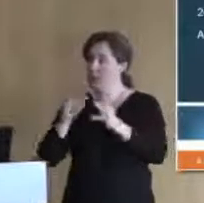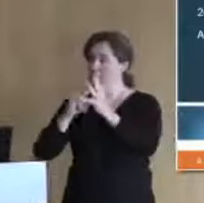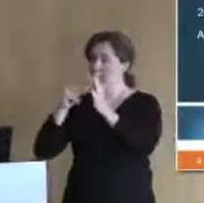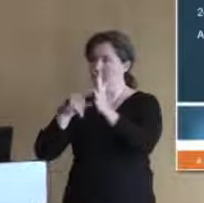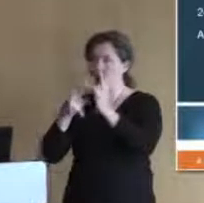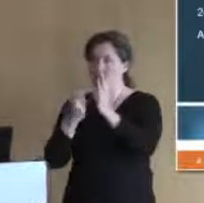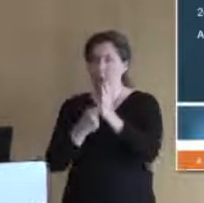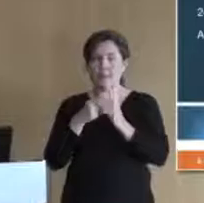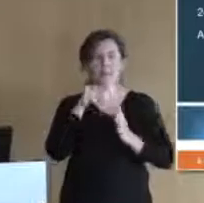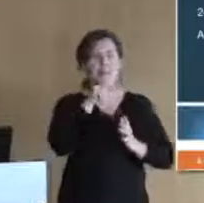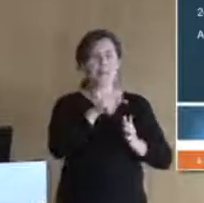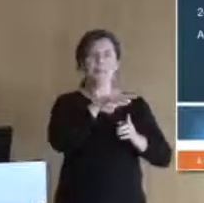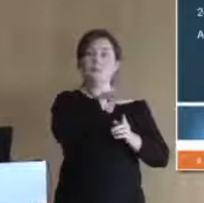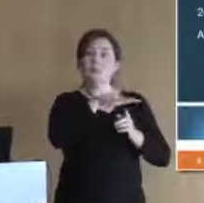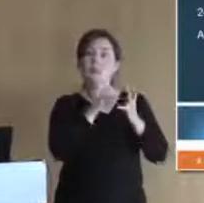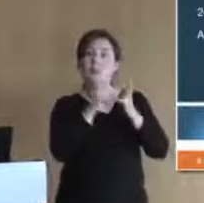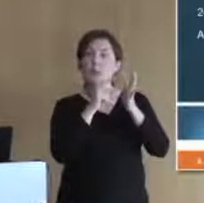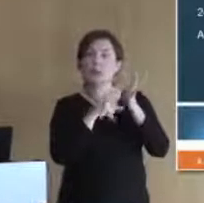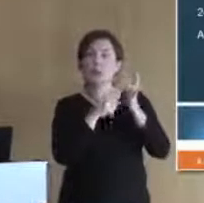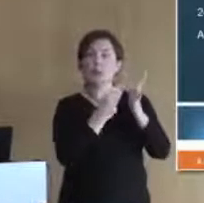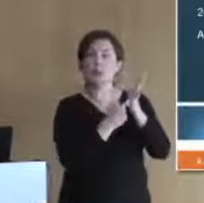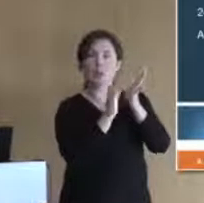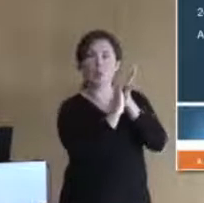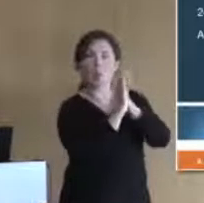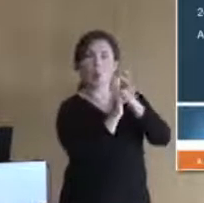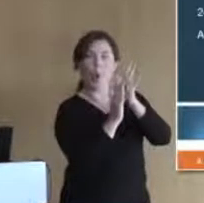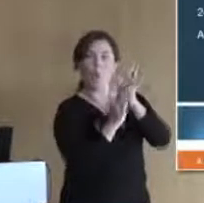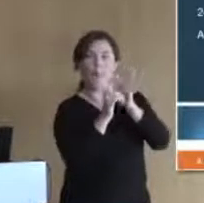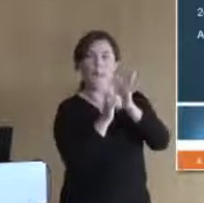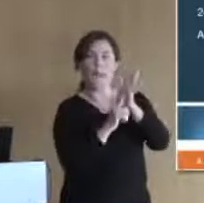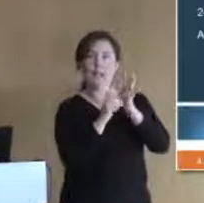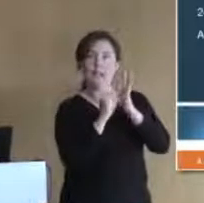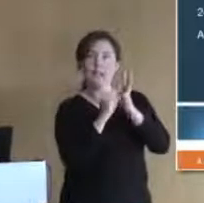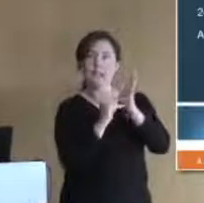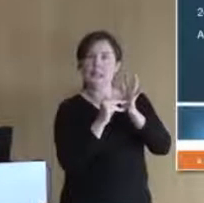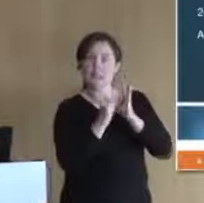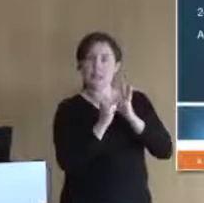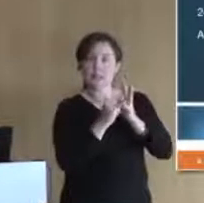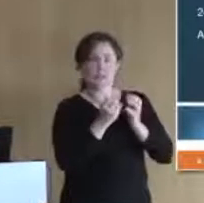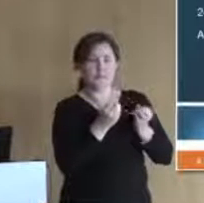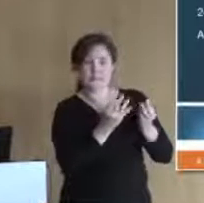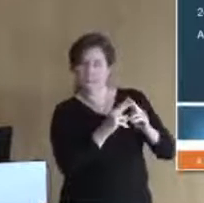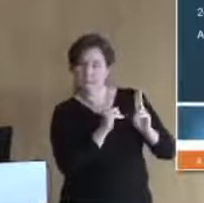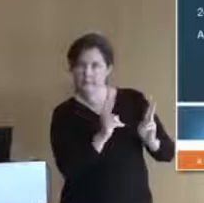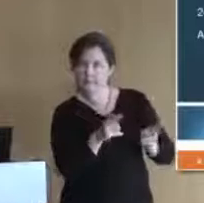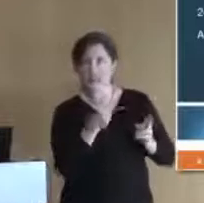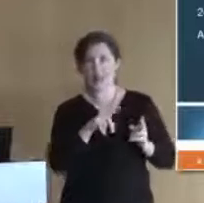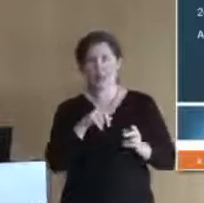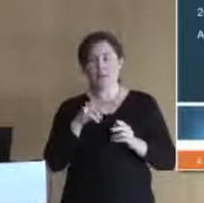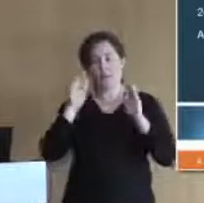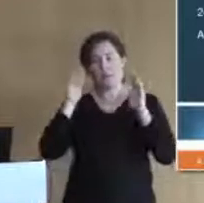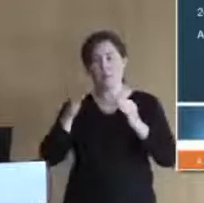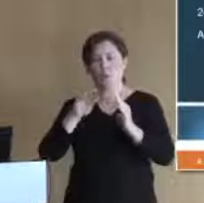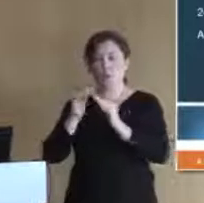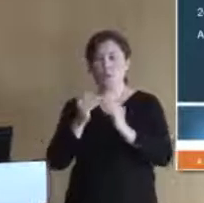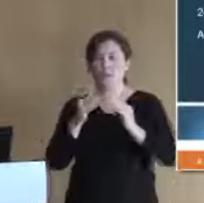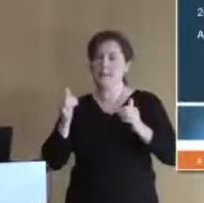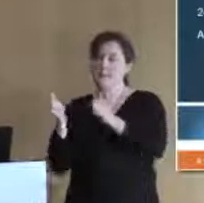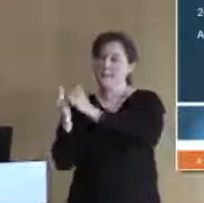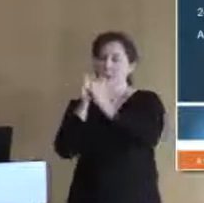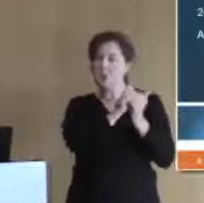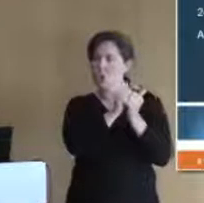government, that's actually an amazing achievement, and it's very much a partnership between